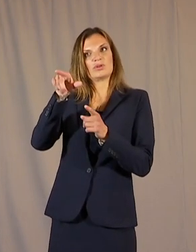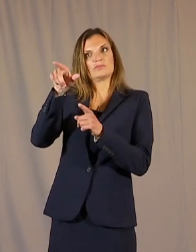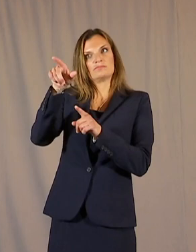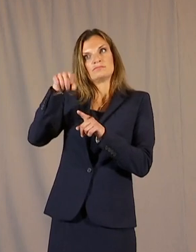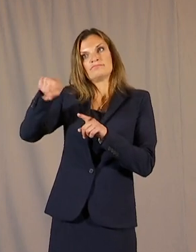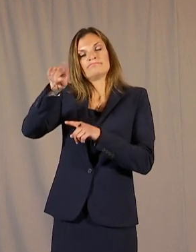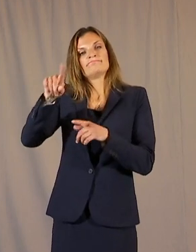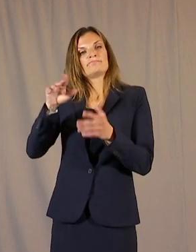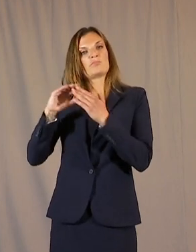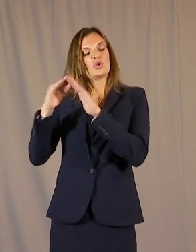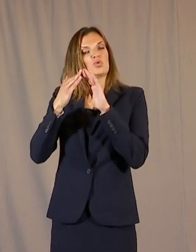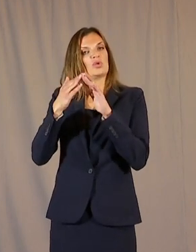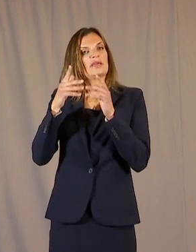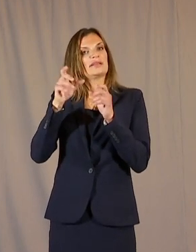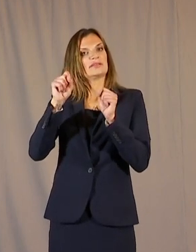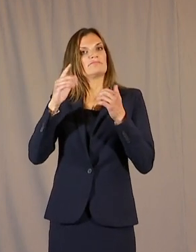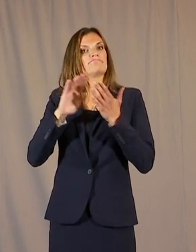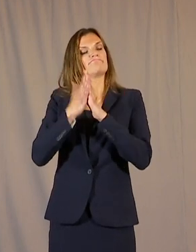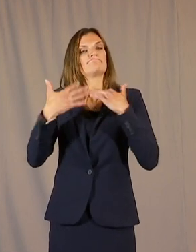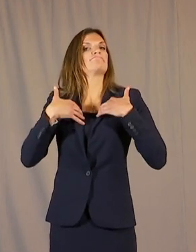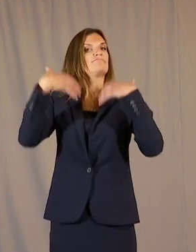and disease, what would it be?